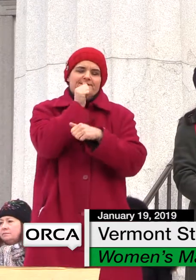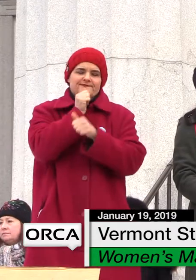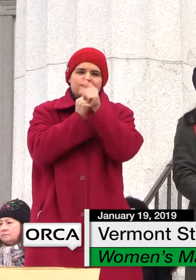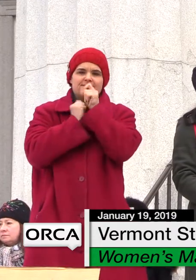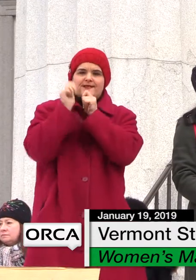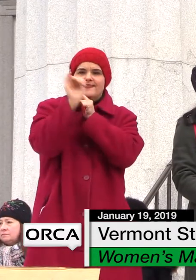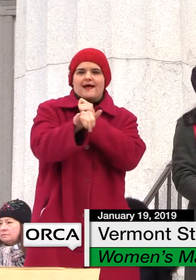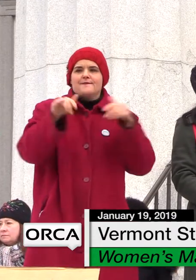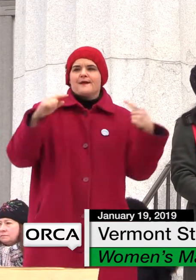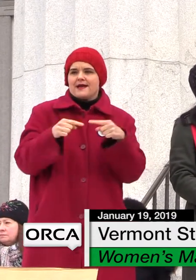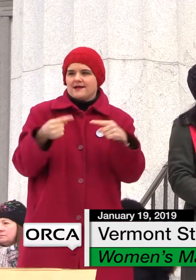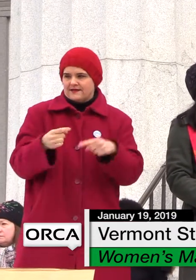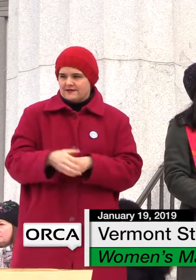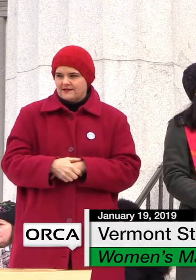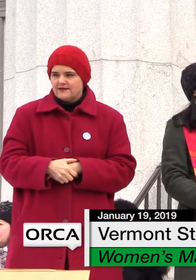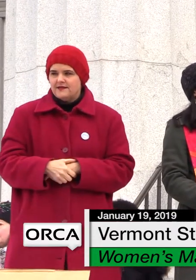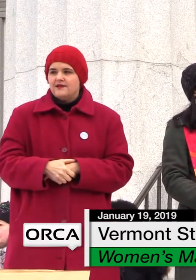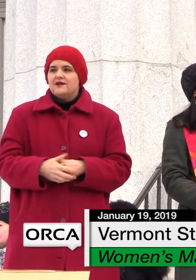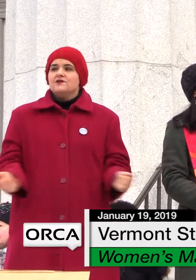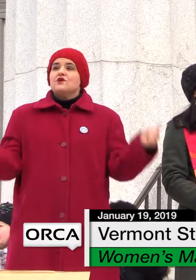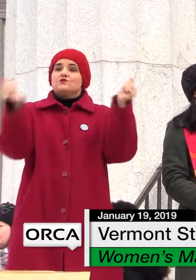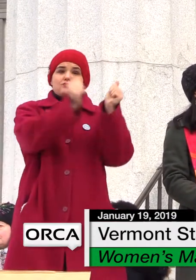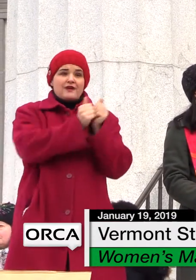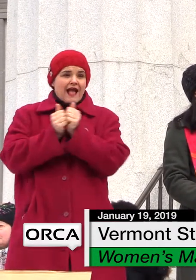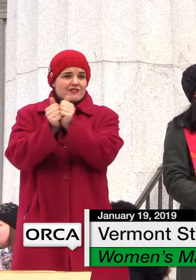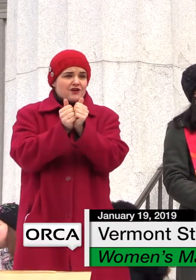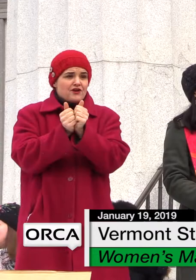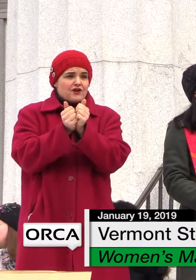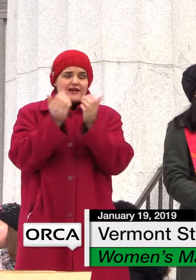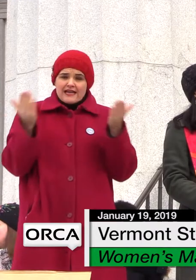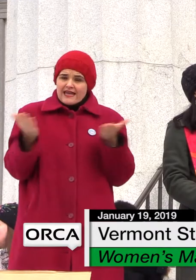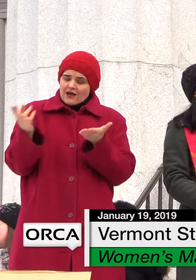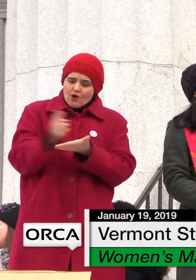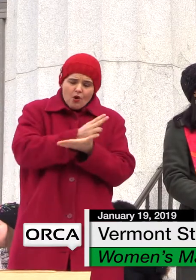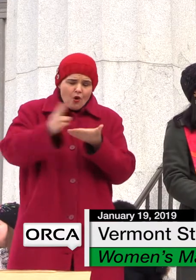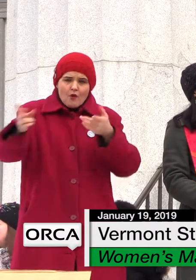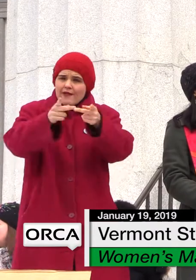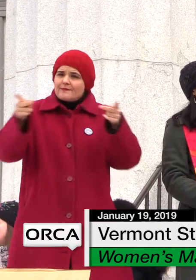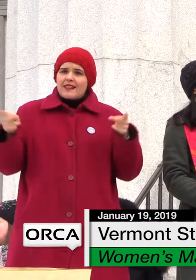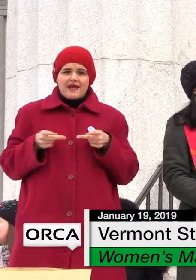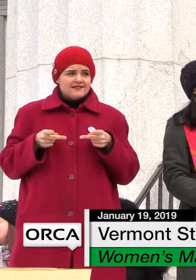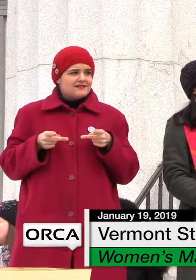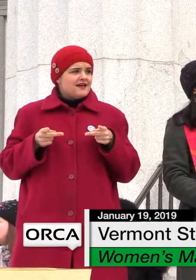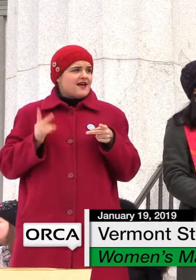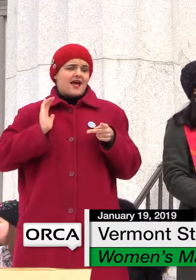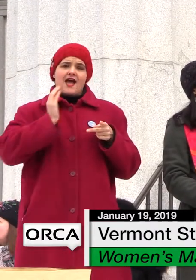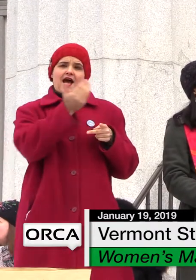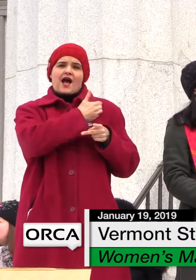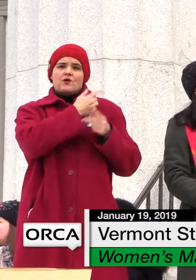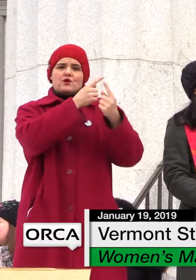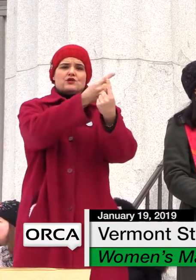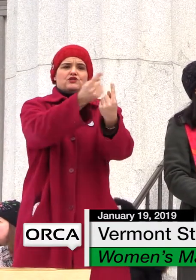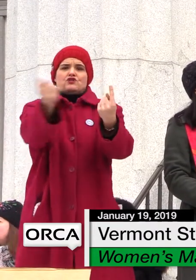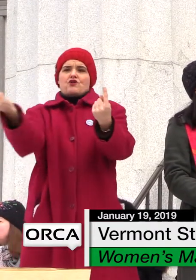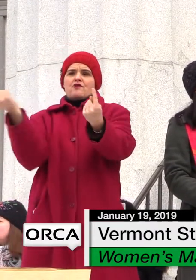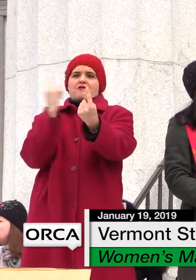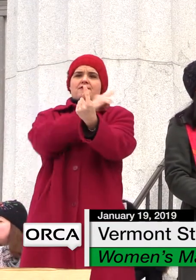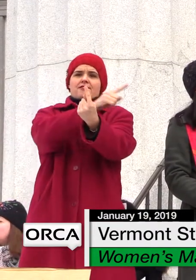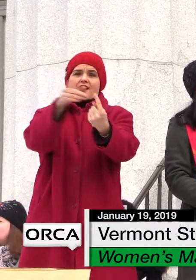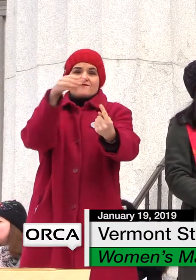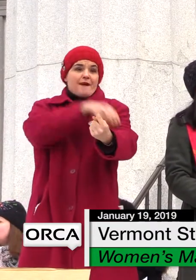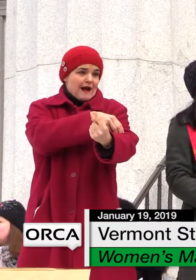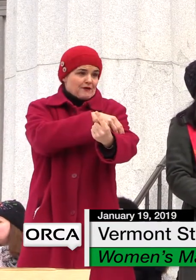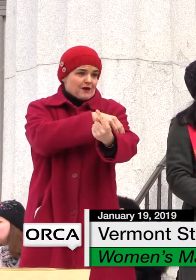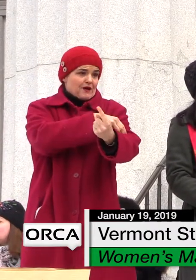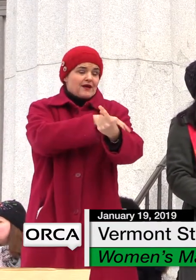And so together in this sacred gathering, in the circle of power that is created by our presence and the presence of